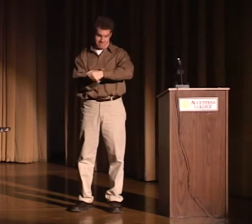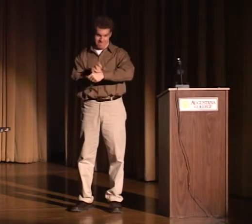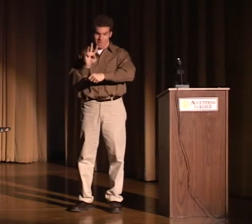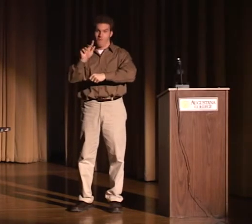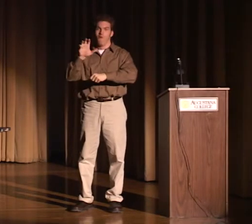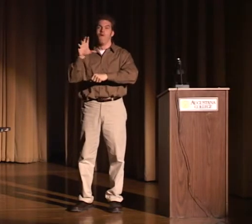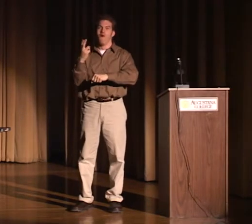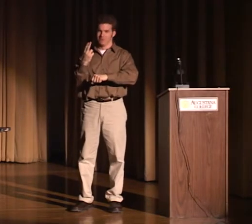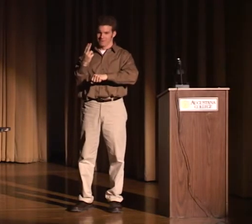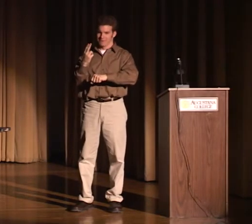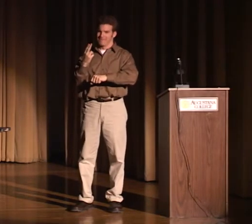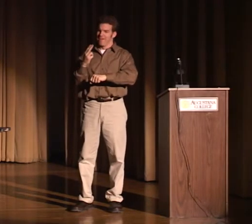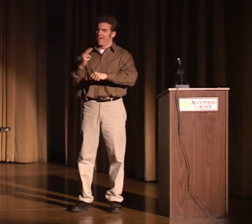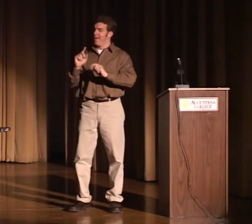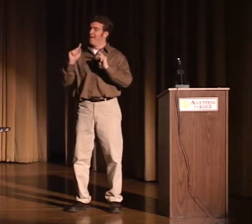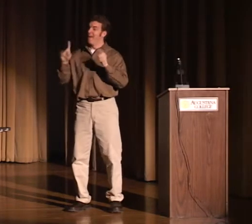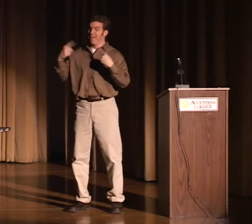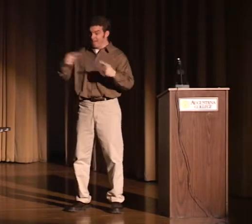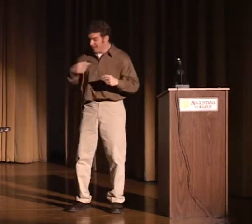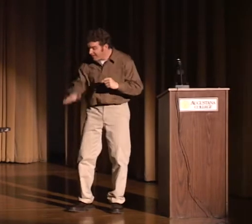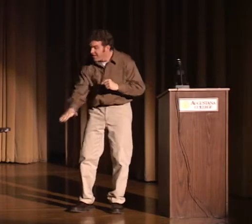It was a surprise watch.